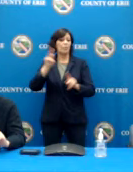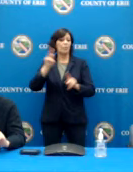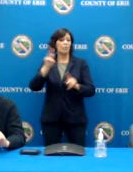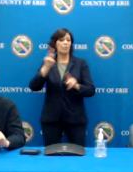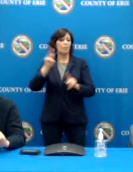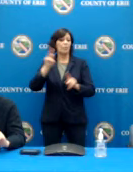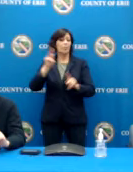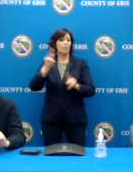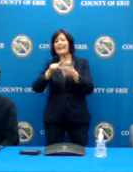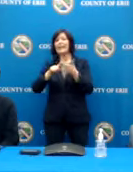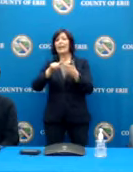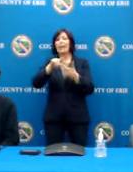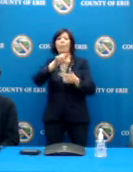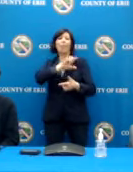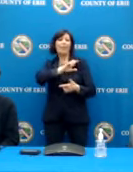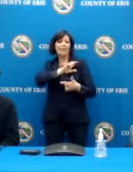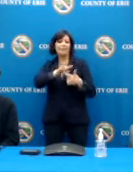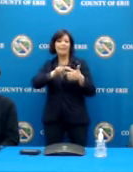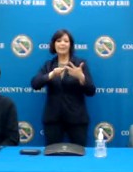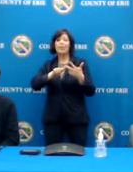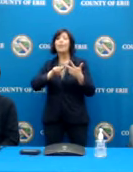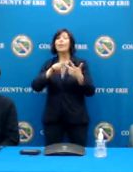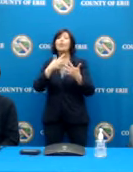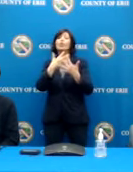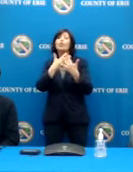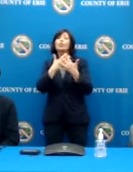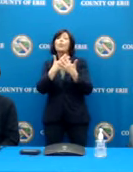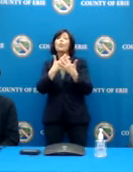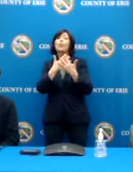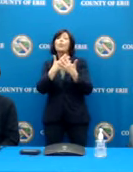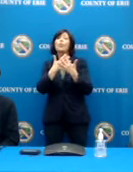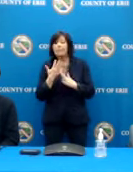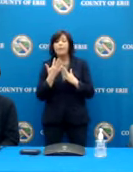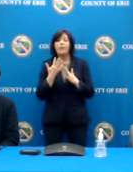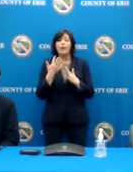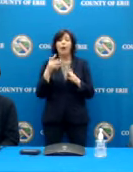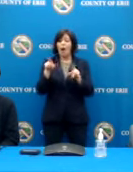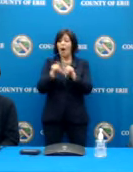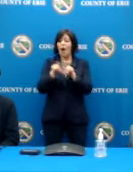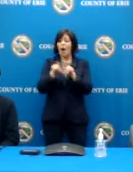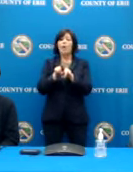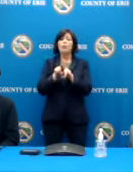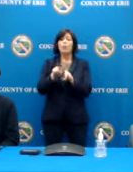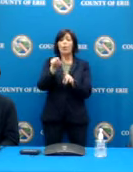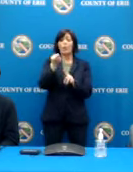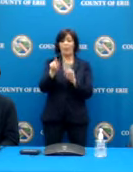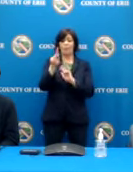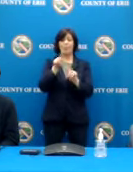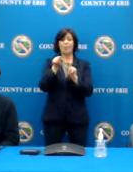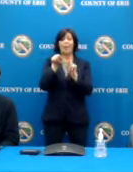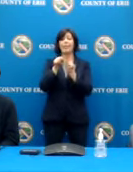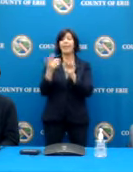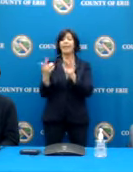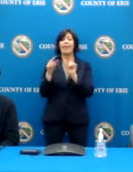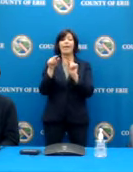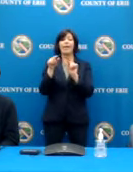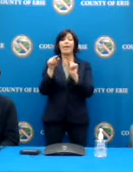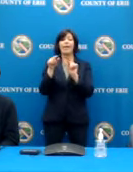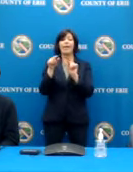in corrections. We're also looking at testing the household contacts and significant others